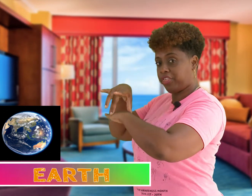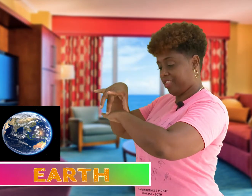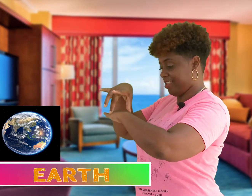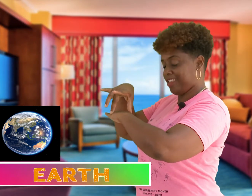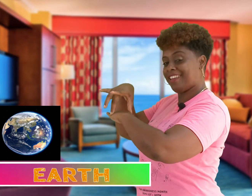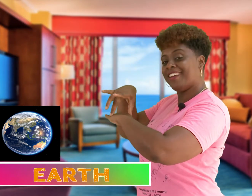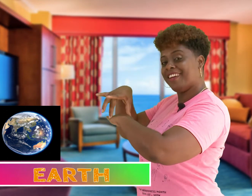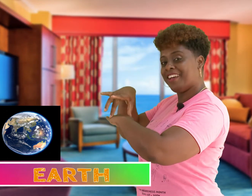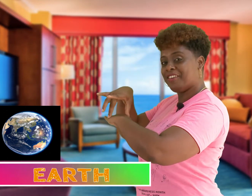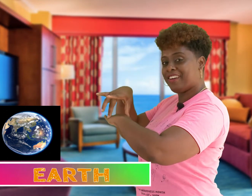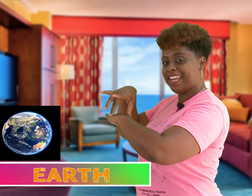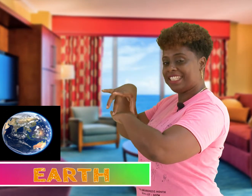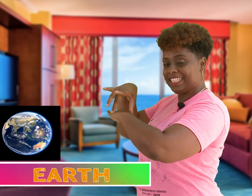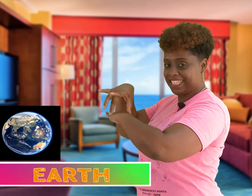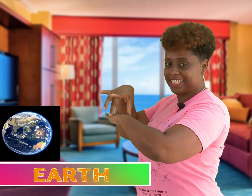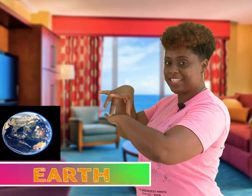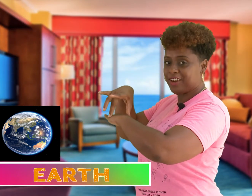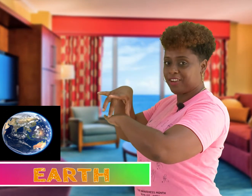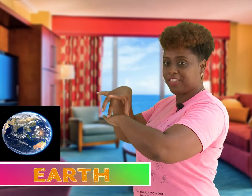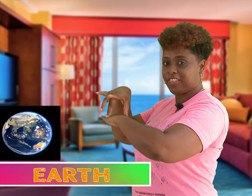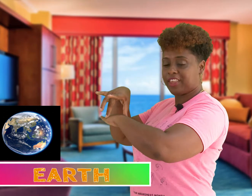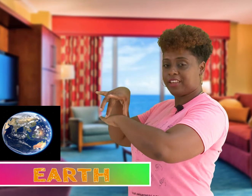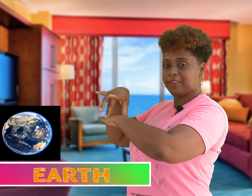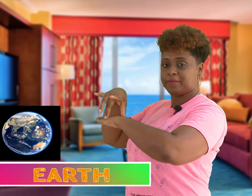Earth, right? This is Earth.